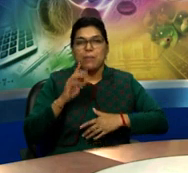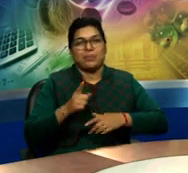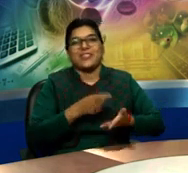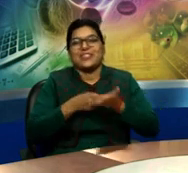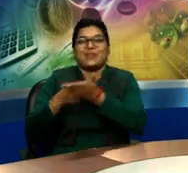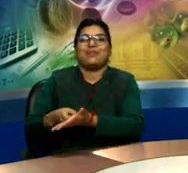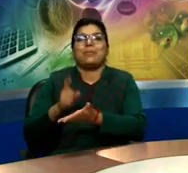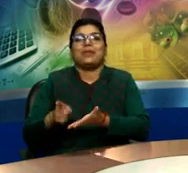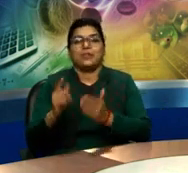to all of them.